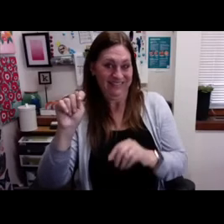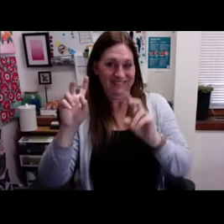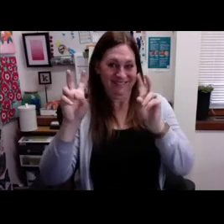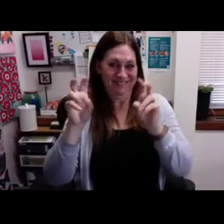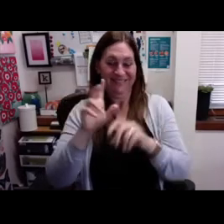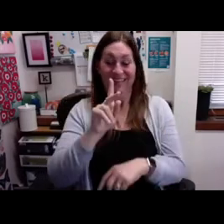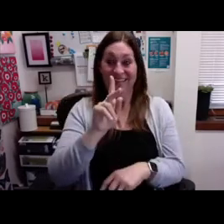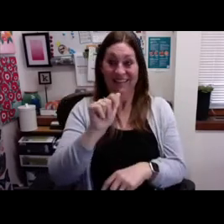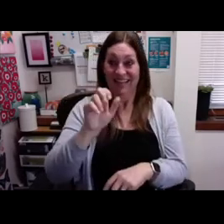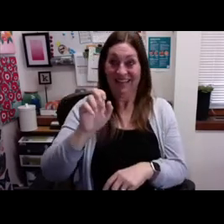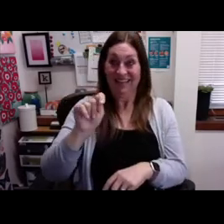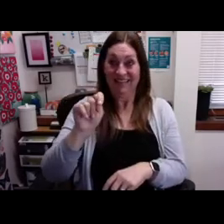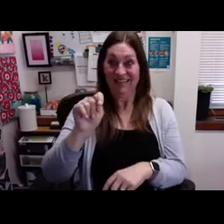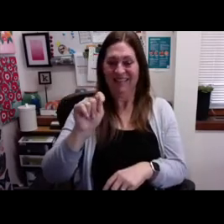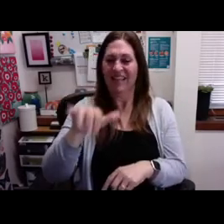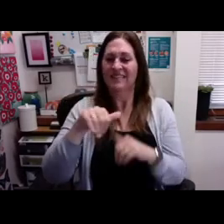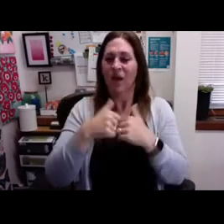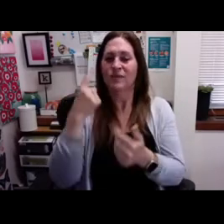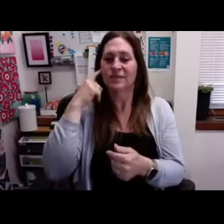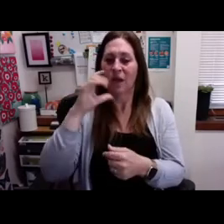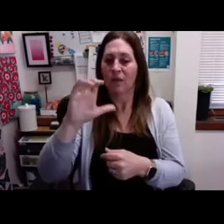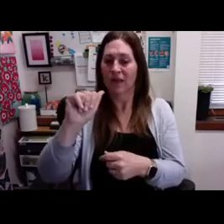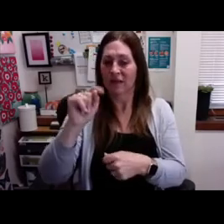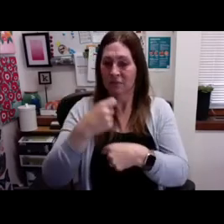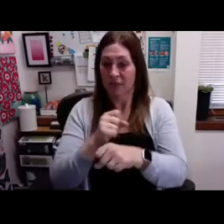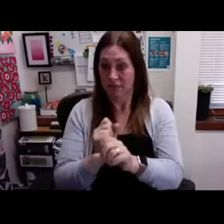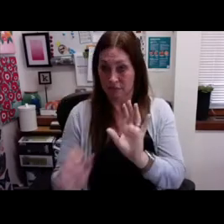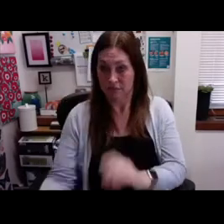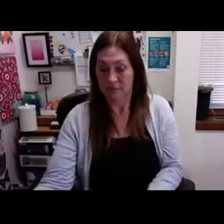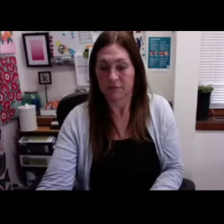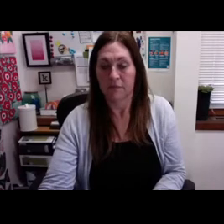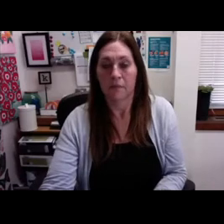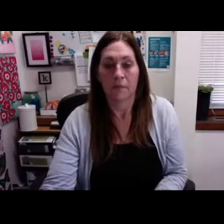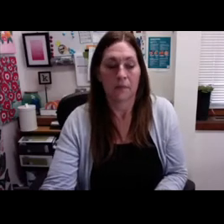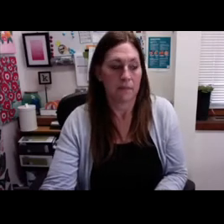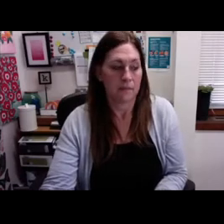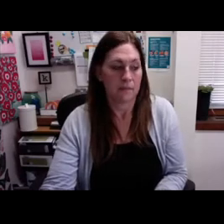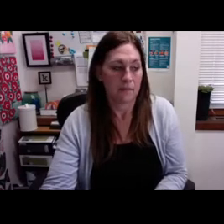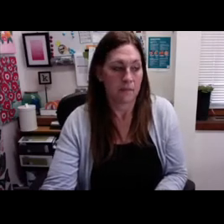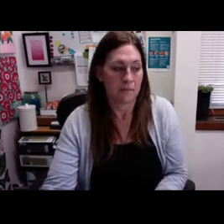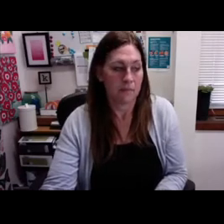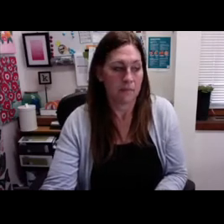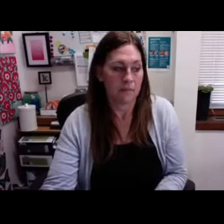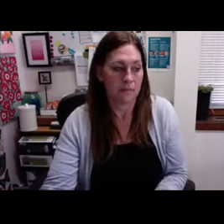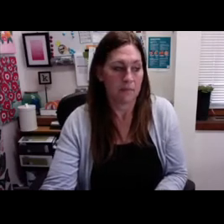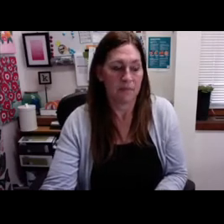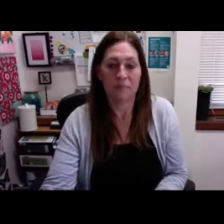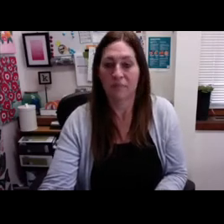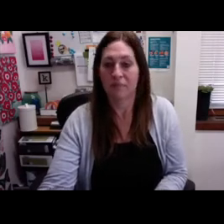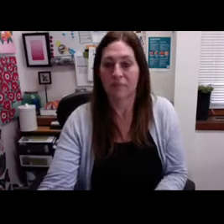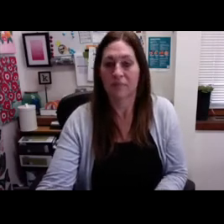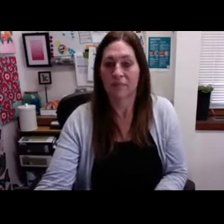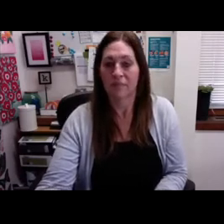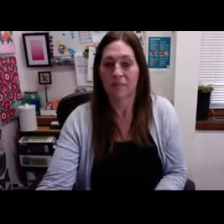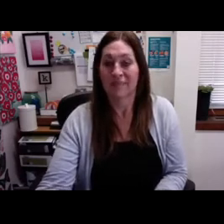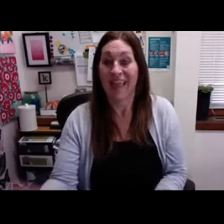for the, it, you can see this in the slide. It's how each particular sound in the